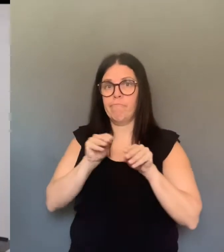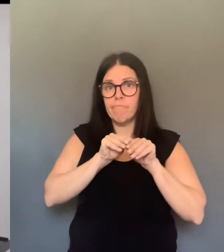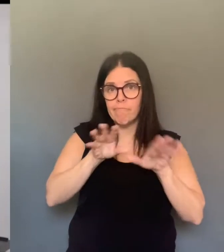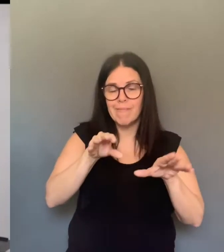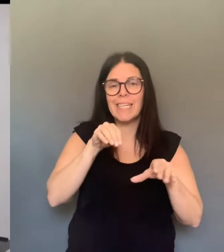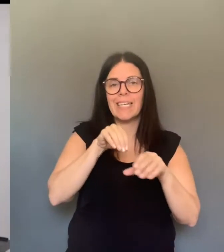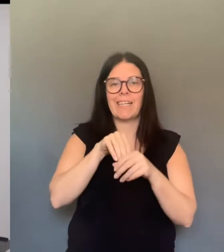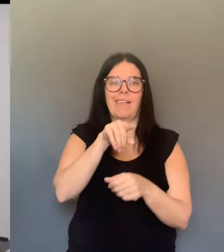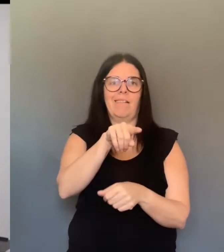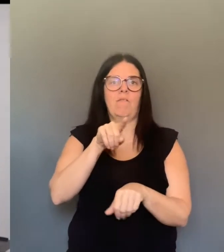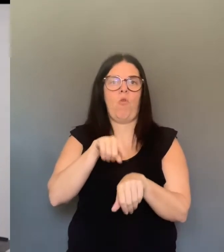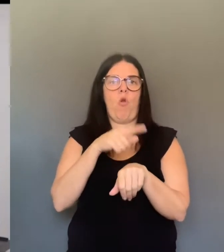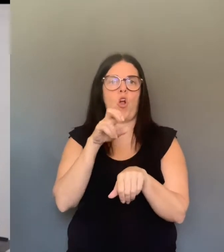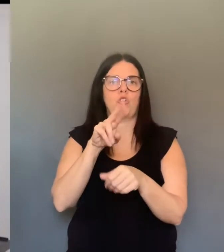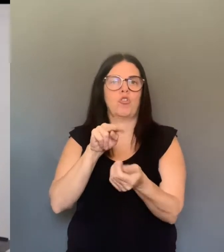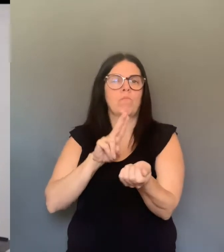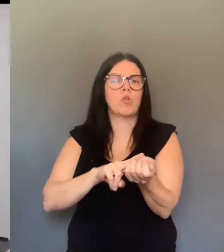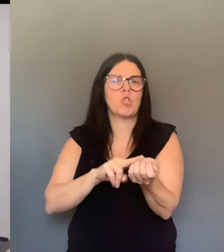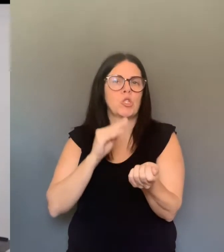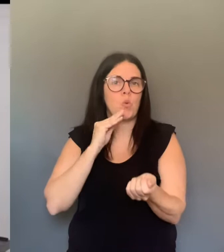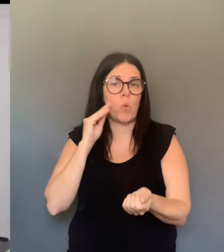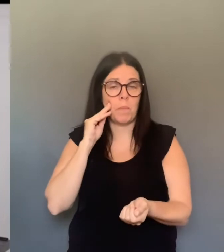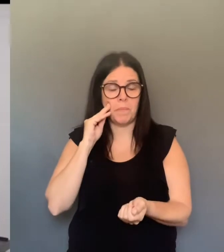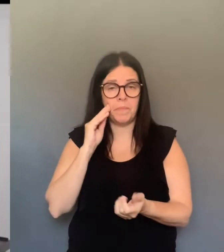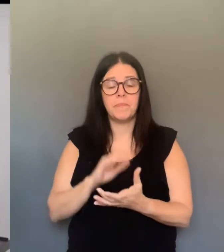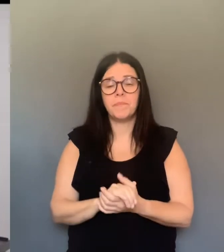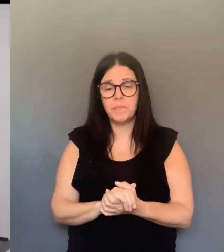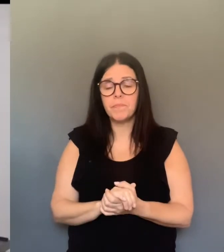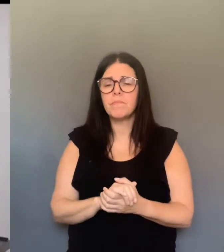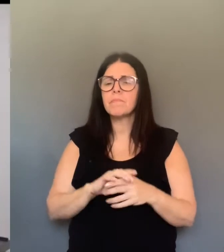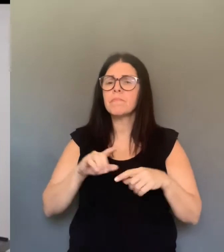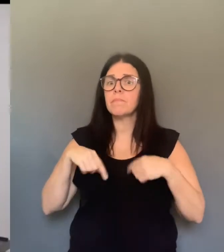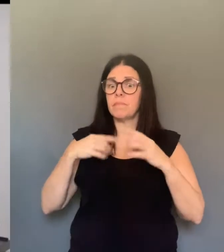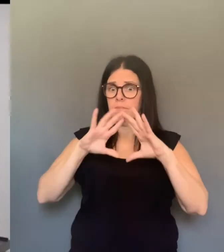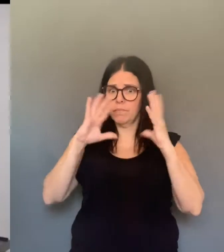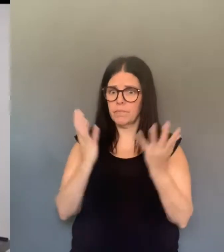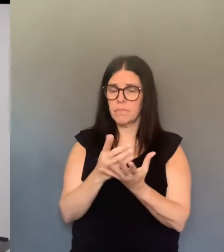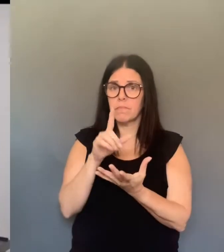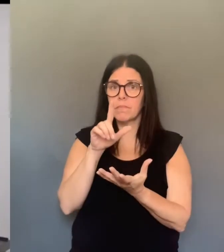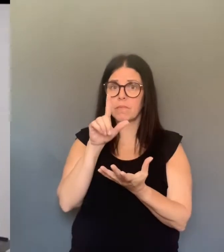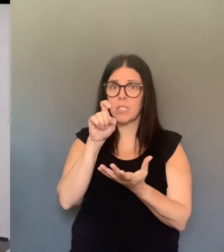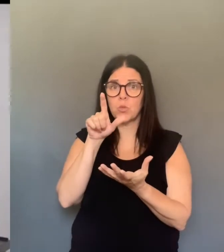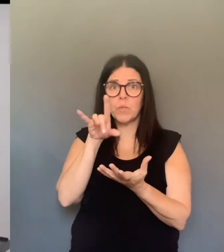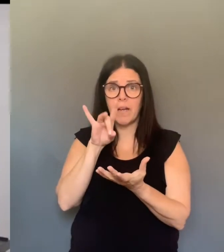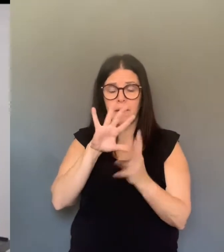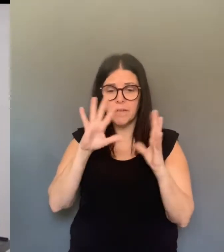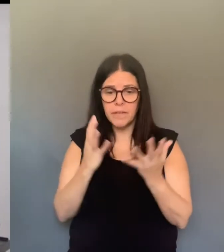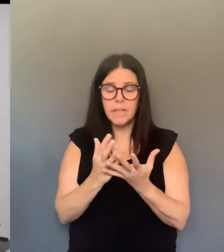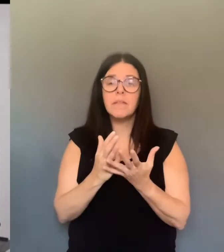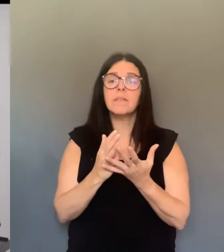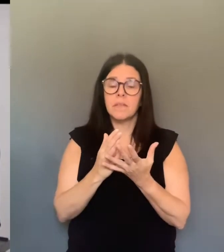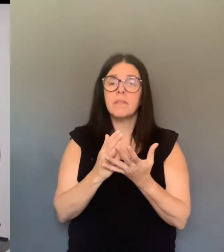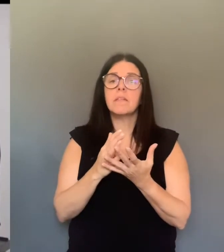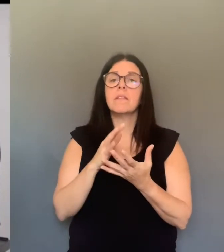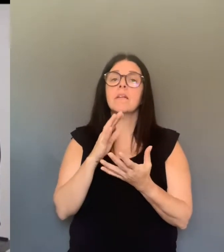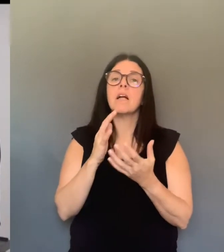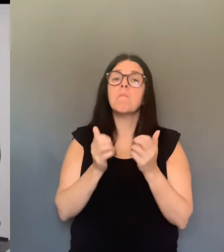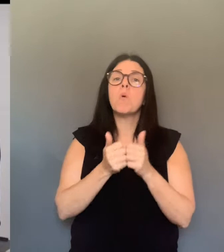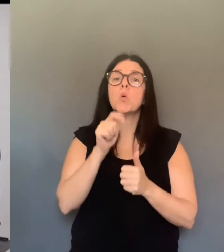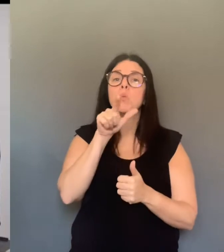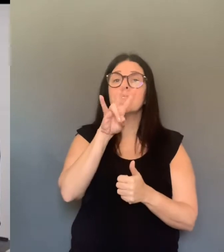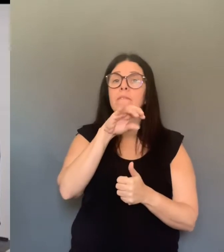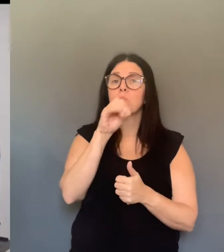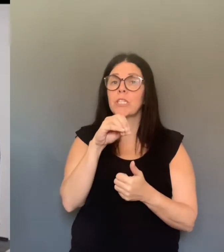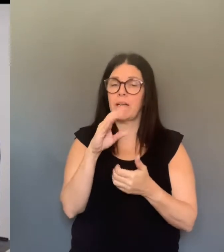Health Unit follows up directly with everyone who has tested for COVID-19, both positive and negative tests. Those that are